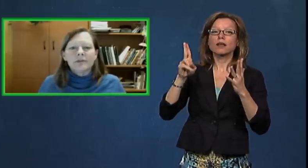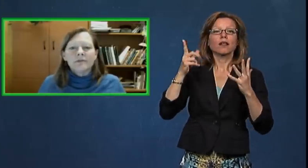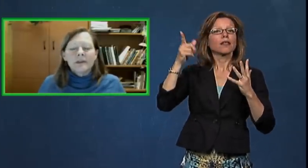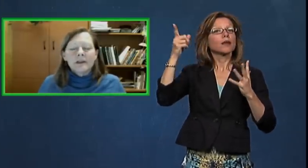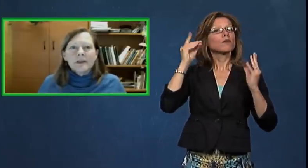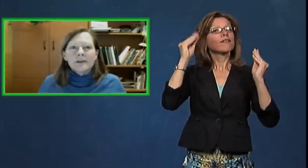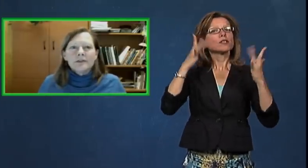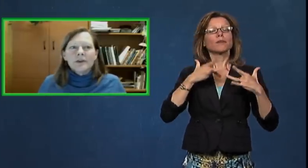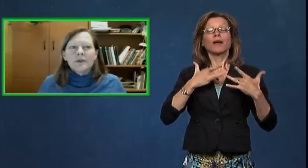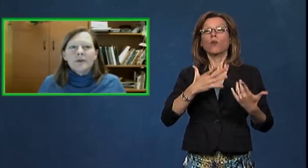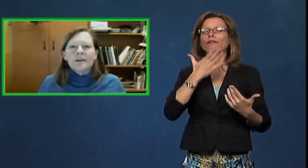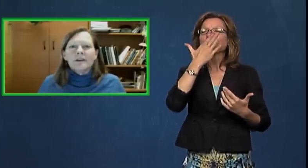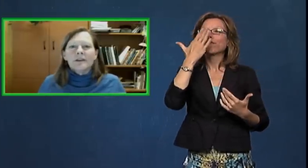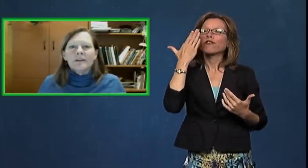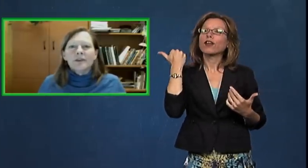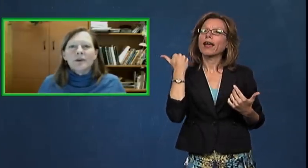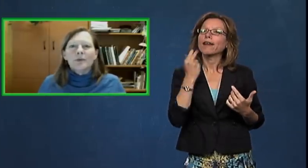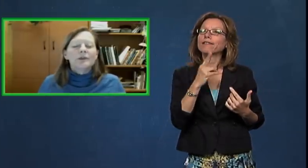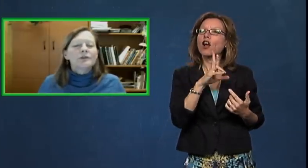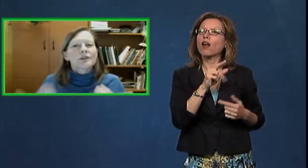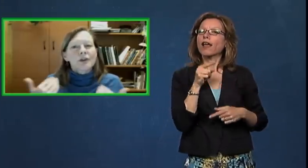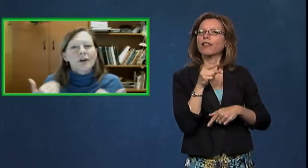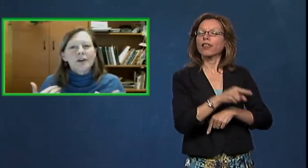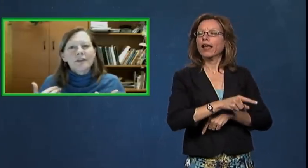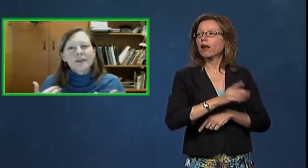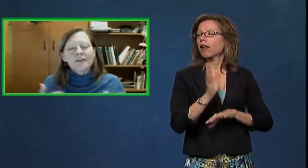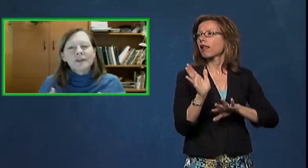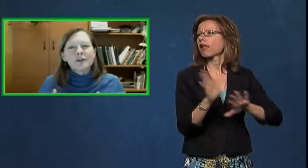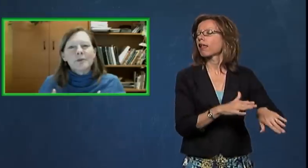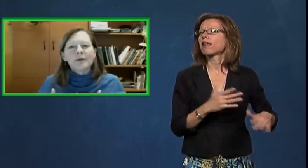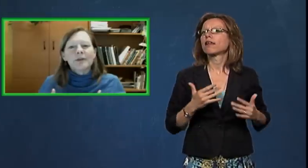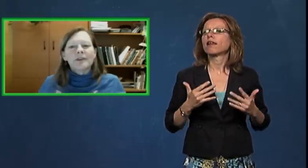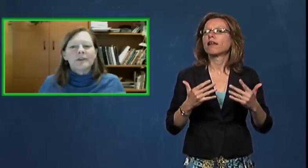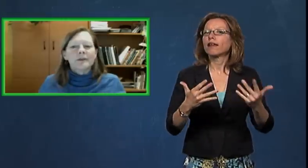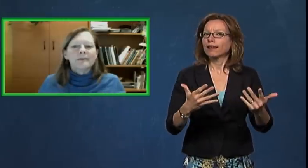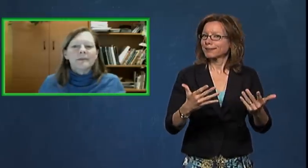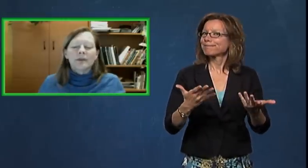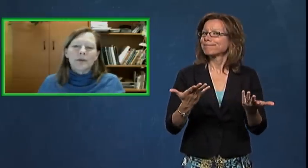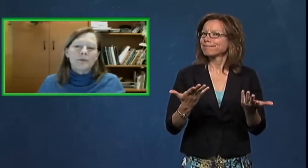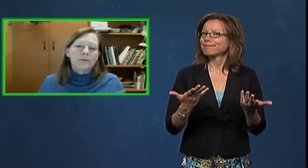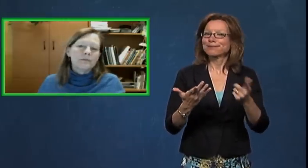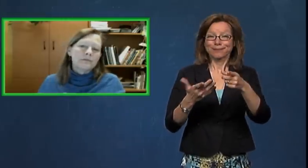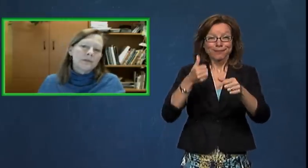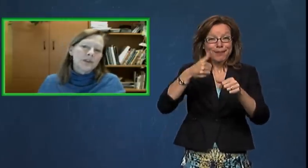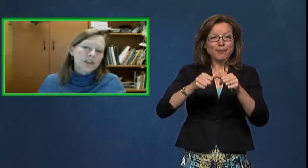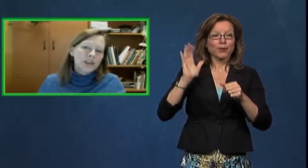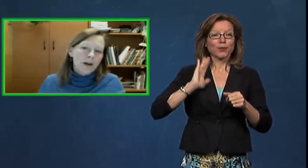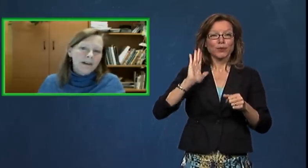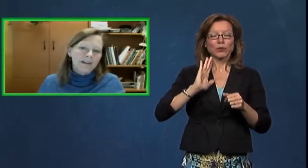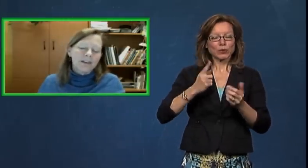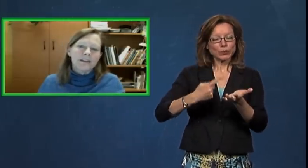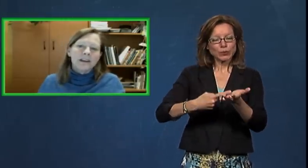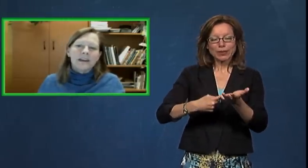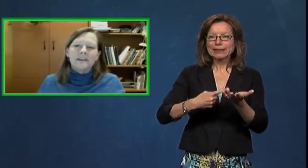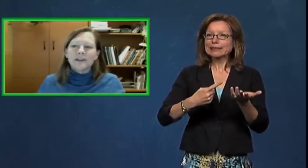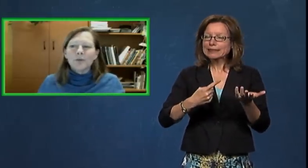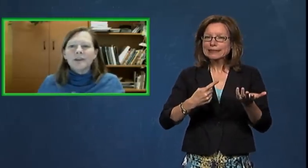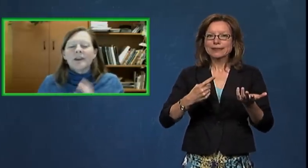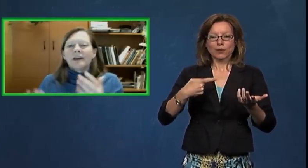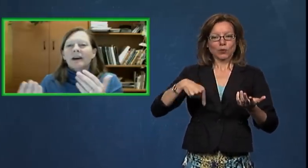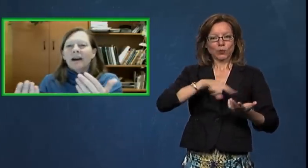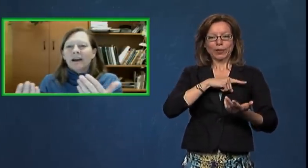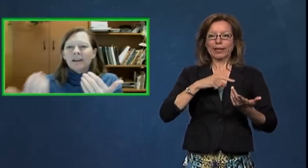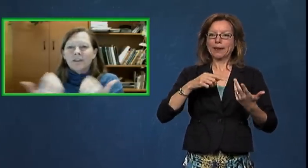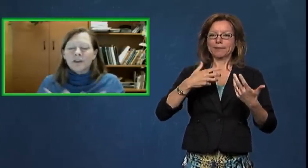you. So, we used to talk in this field about the machine model. And in some